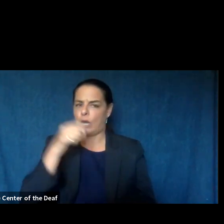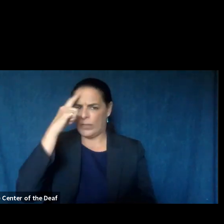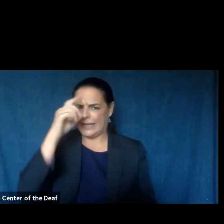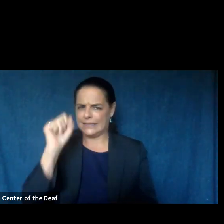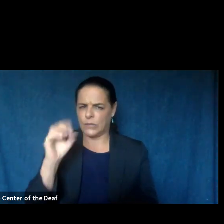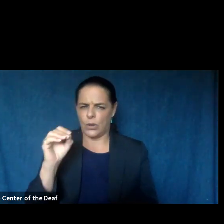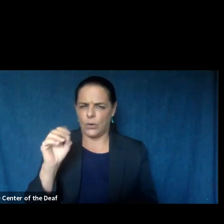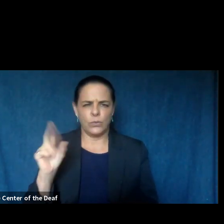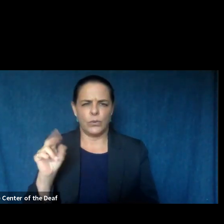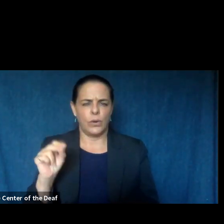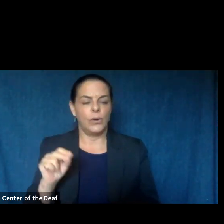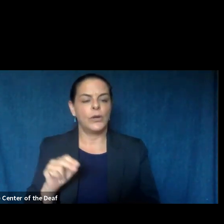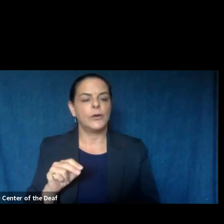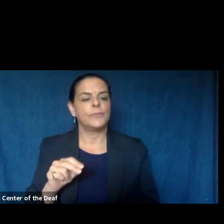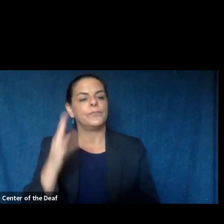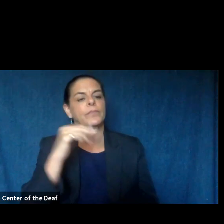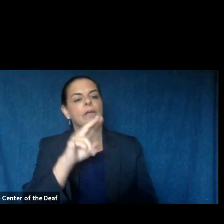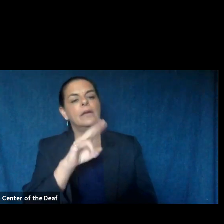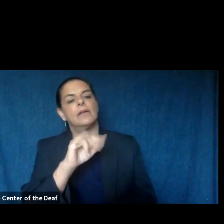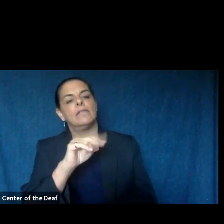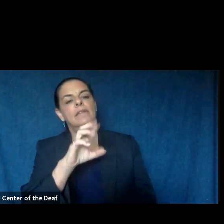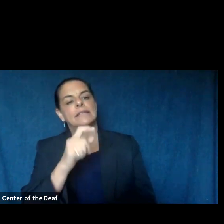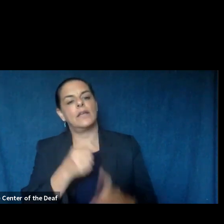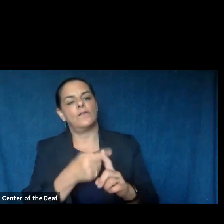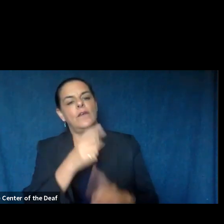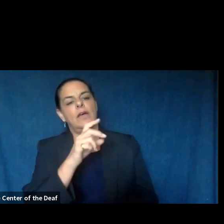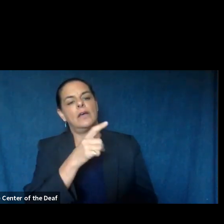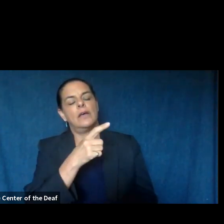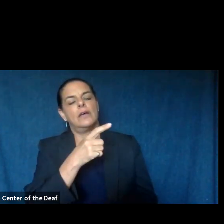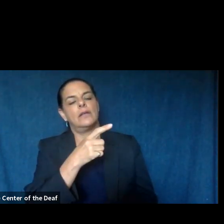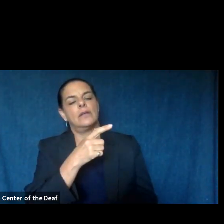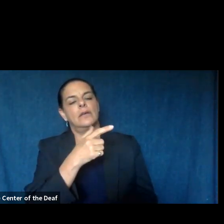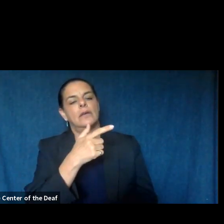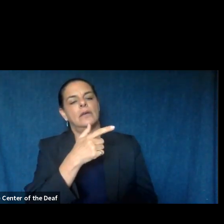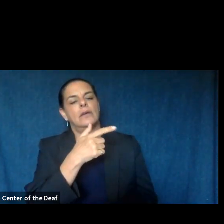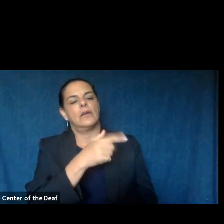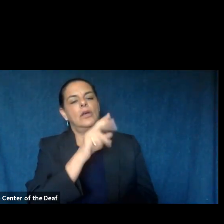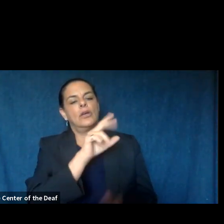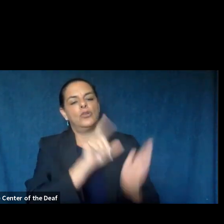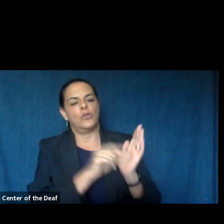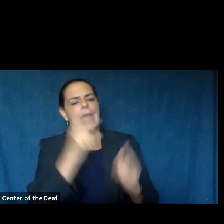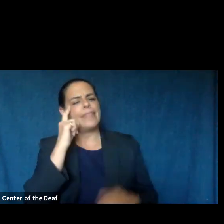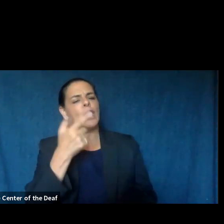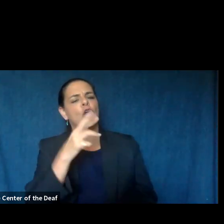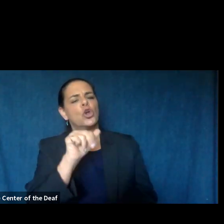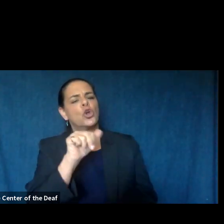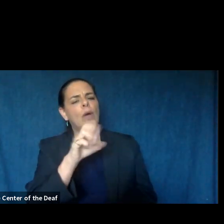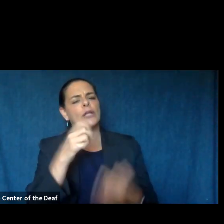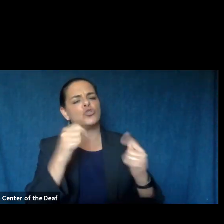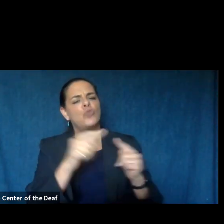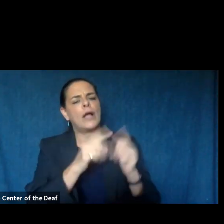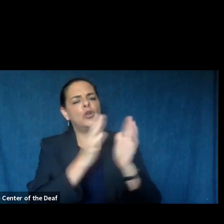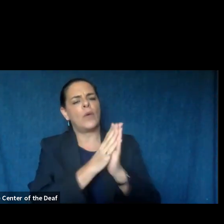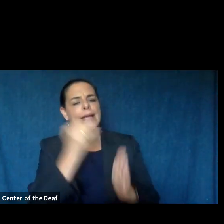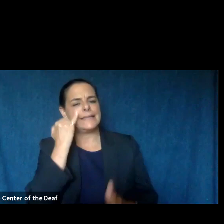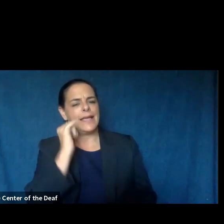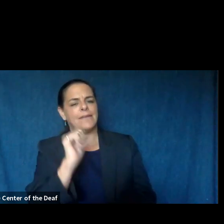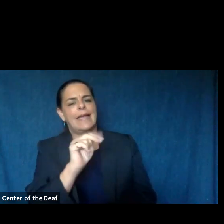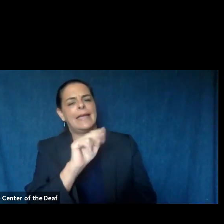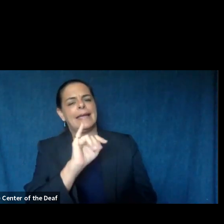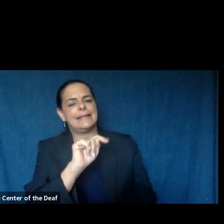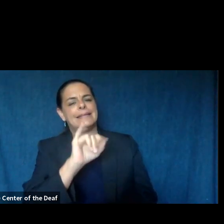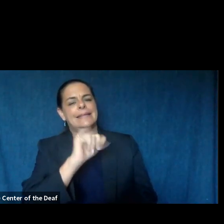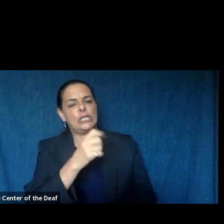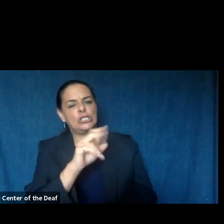No. From Vincent with the Sentinel, he says, I think Grace is trying to ask if antigen tests are included in the testing